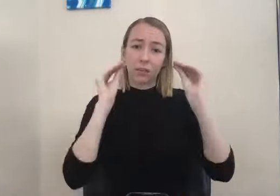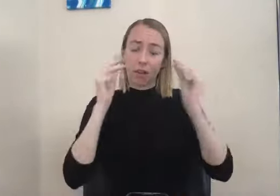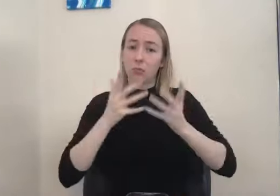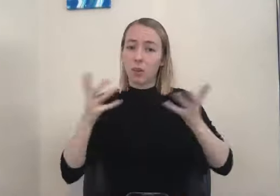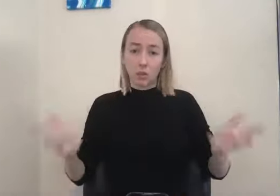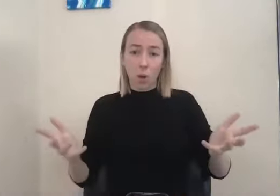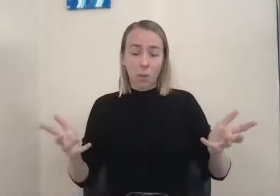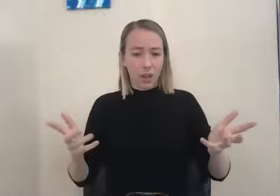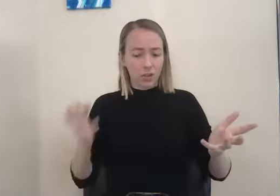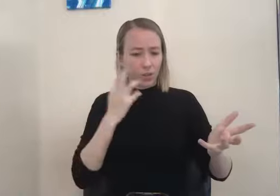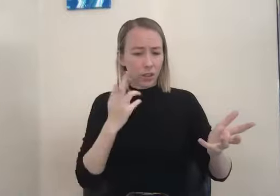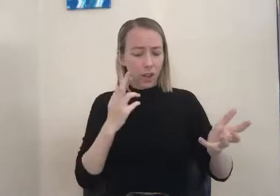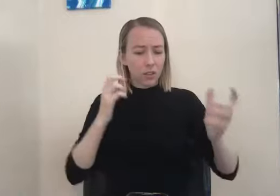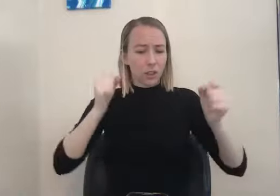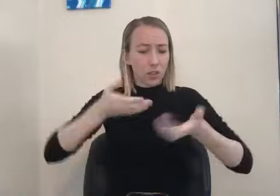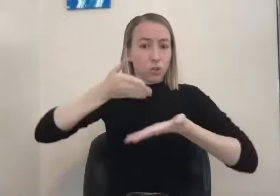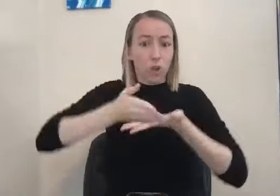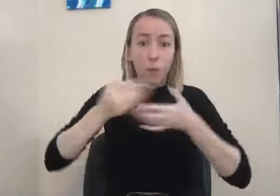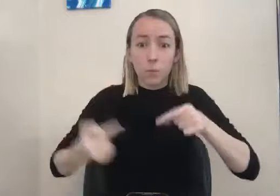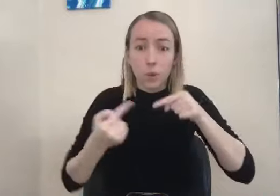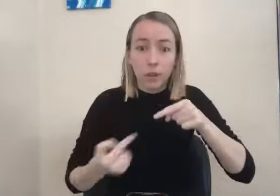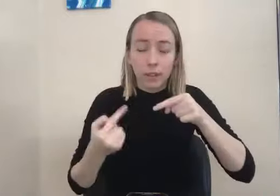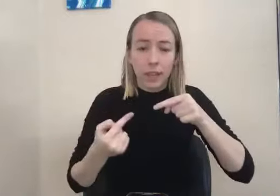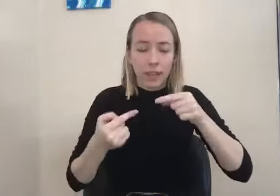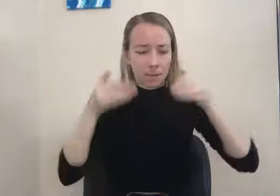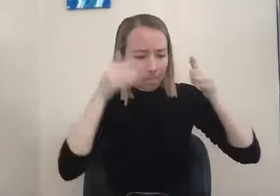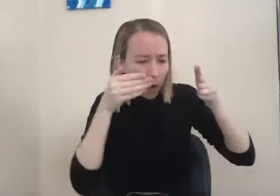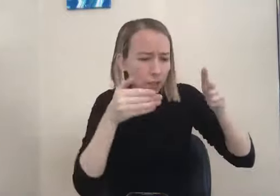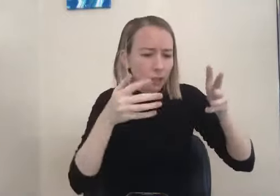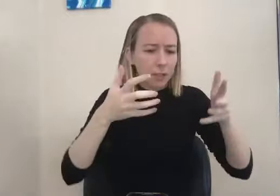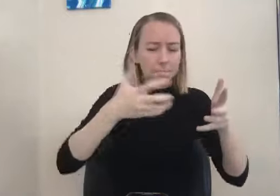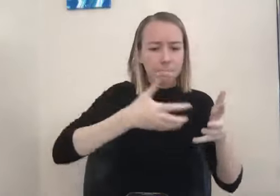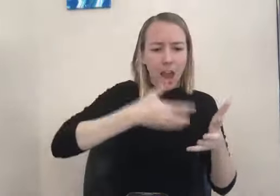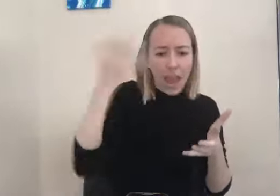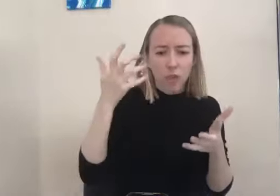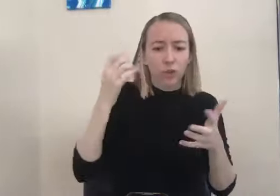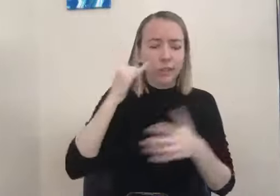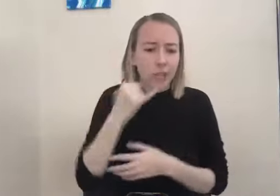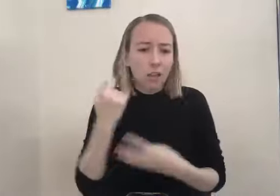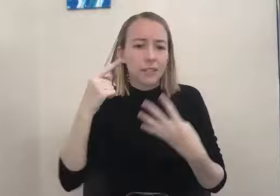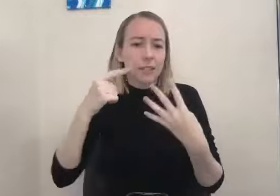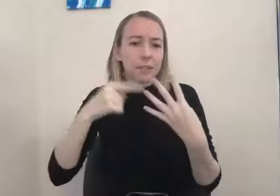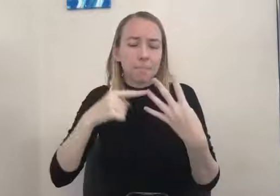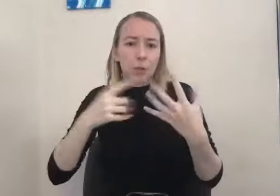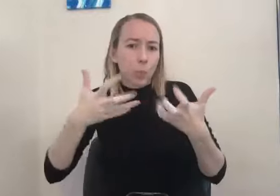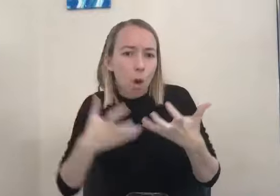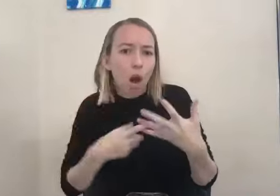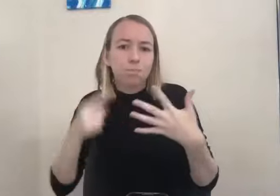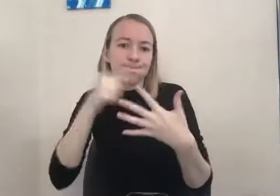the second time round, and I had really hit on one of the things that I found fabulous when I did and it came out the 12 by 12 when I did